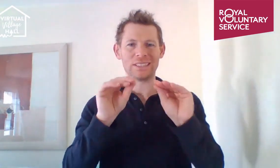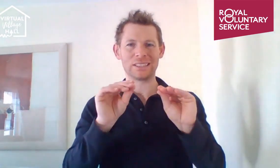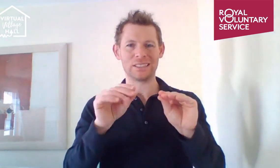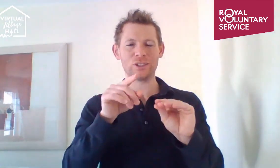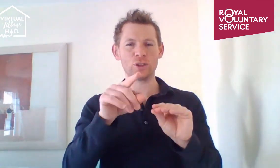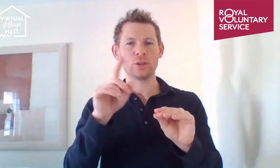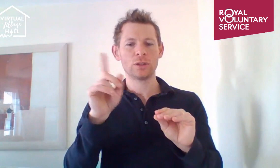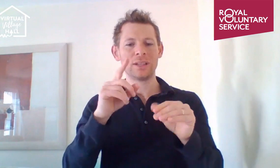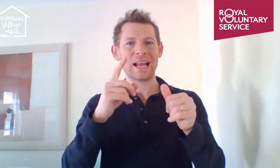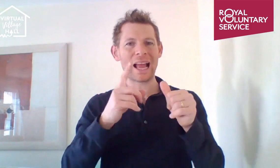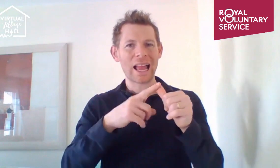up.